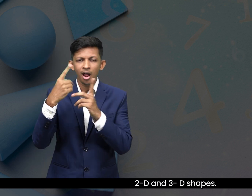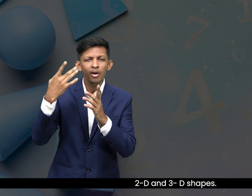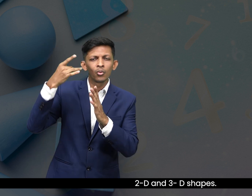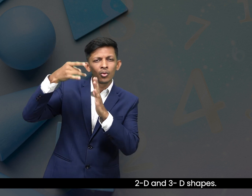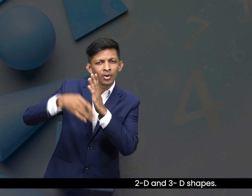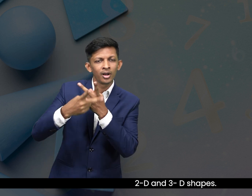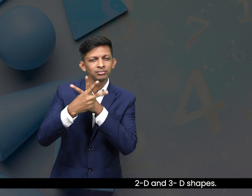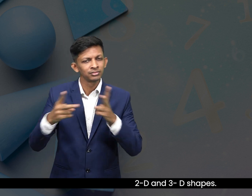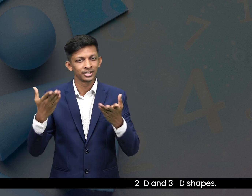shapes.